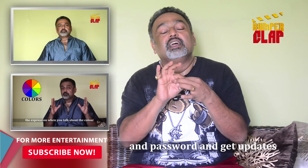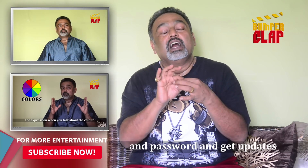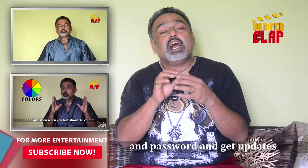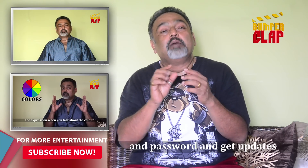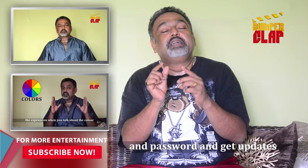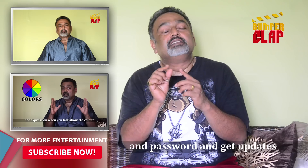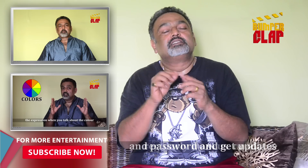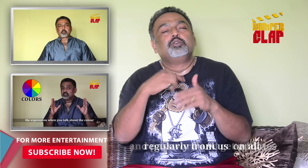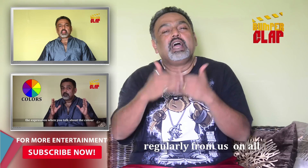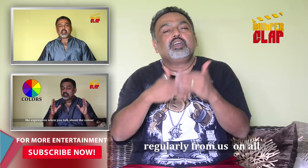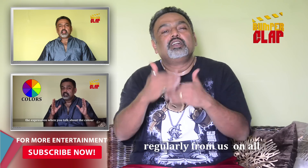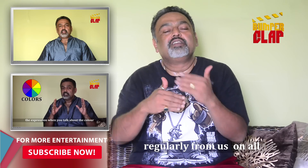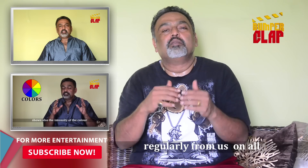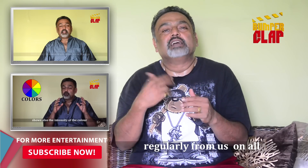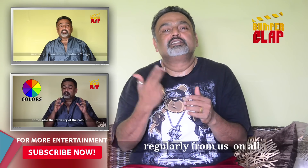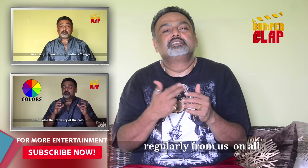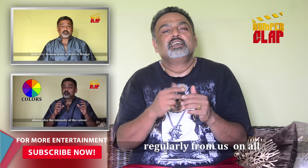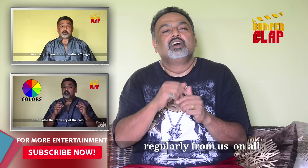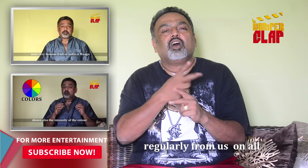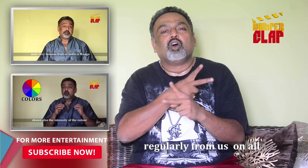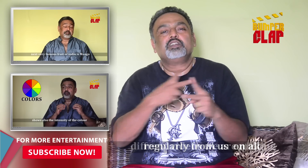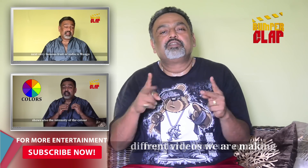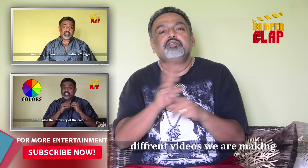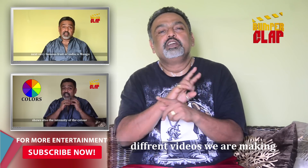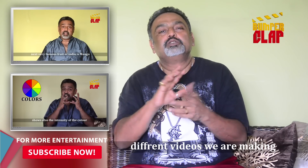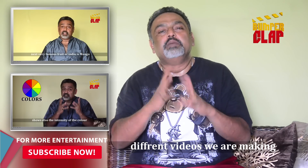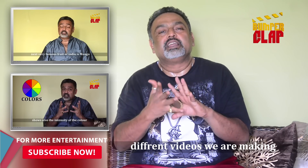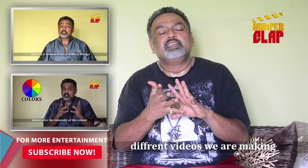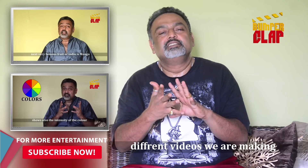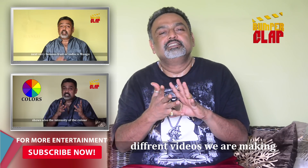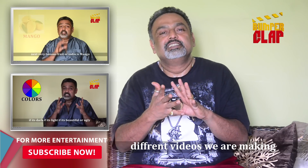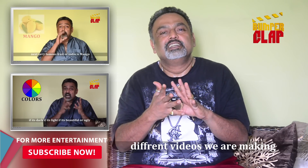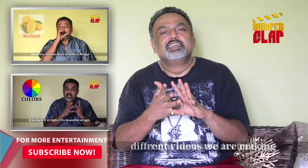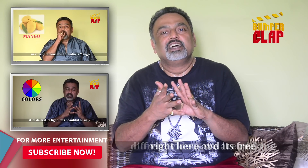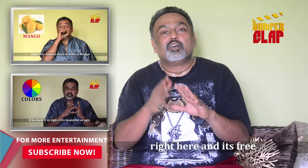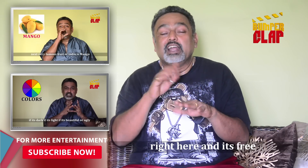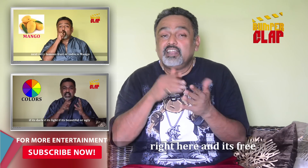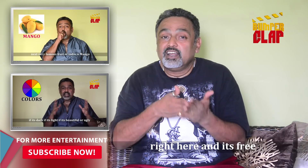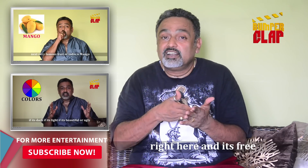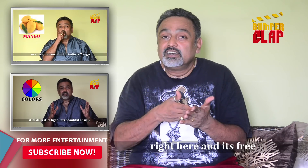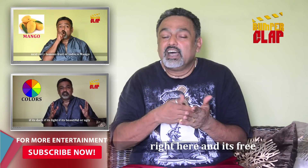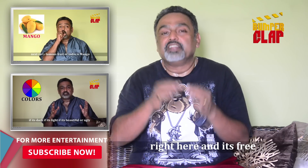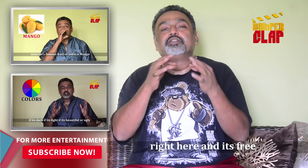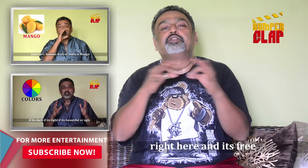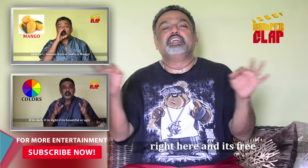updates regularly from us, on all the different videos you're making, right here, and it's free.